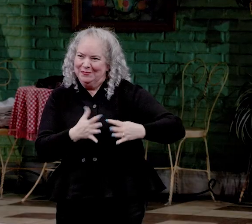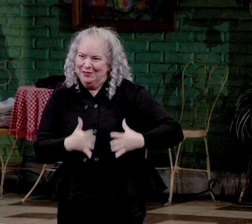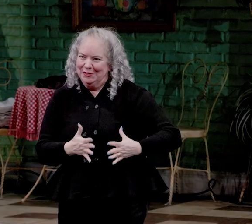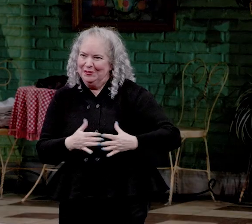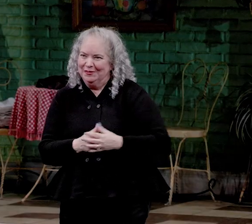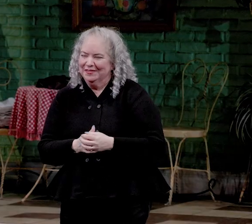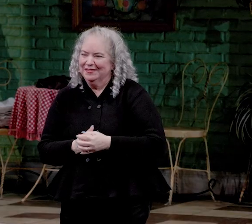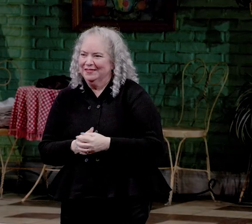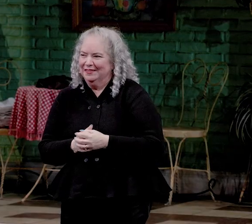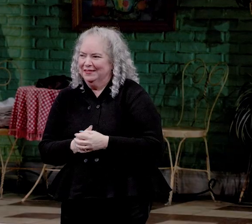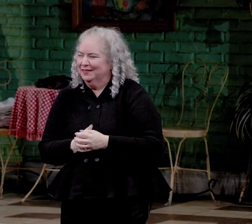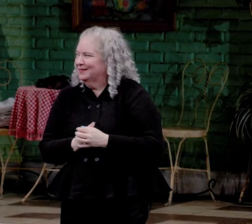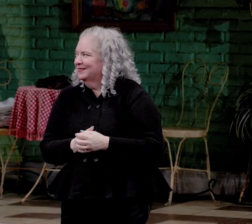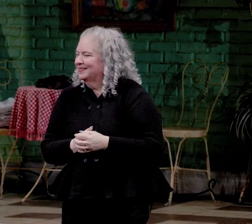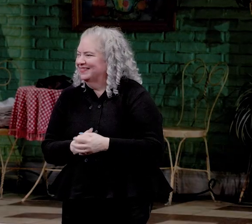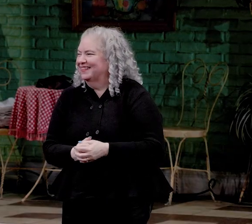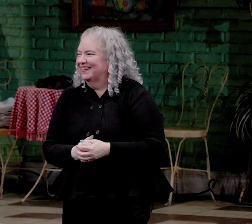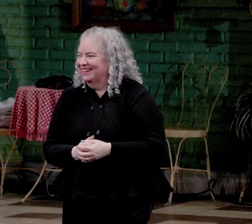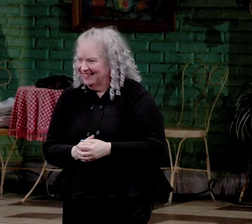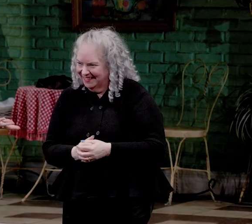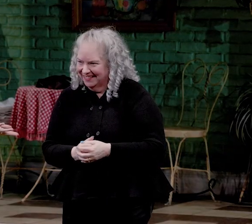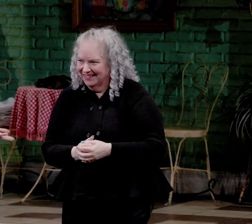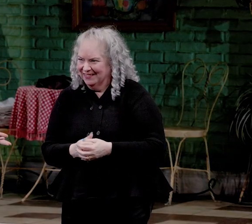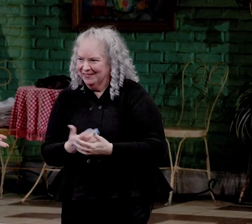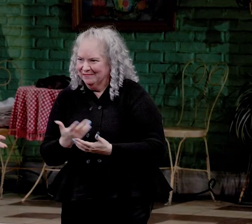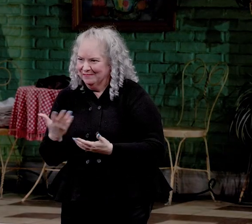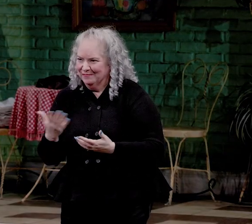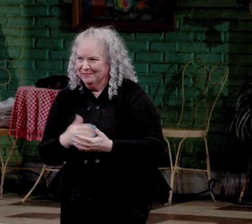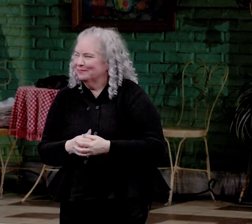interpreters, yes,